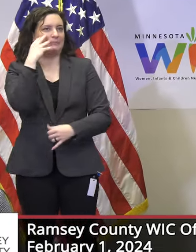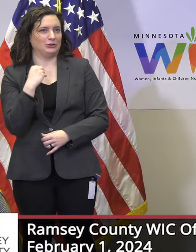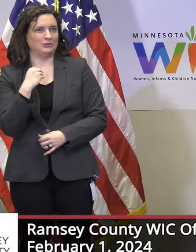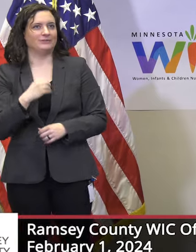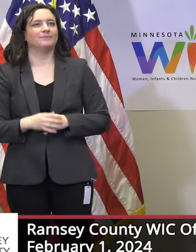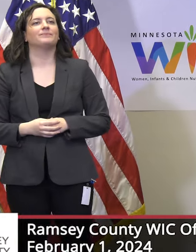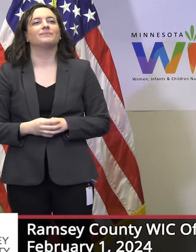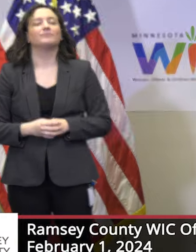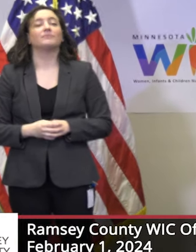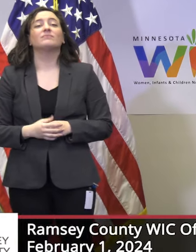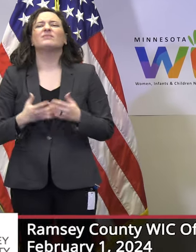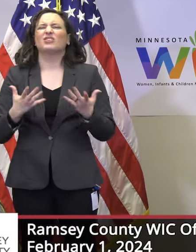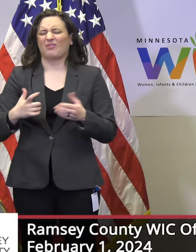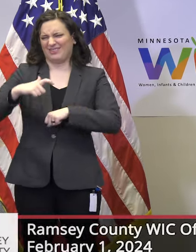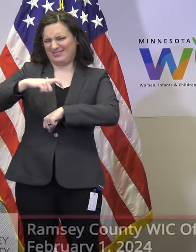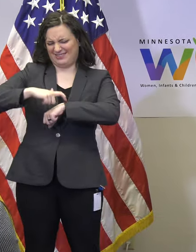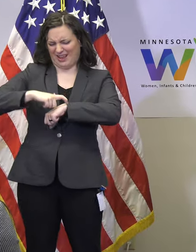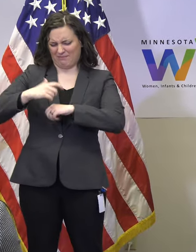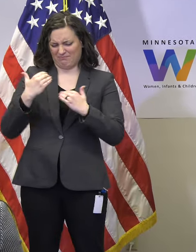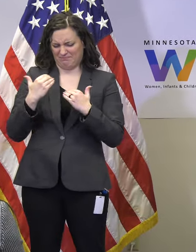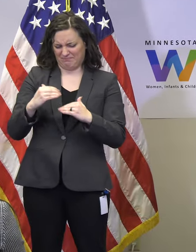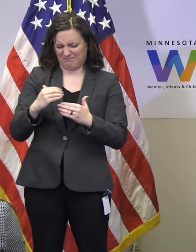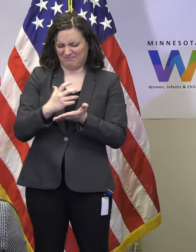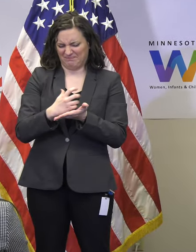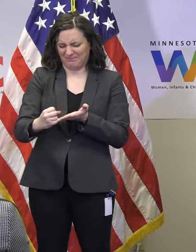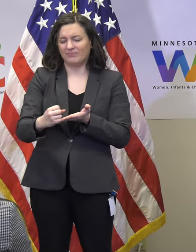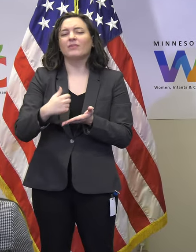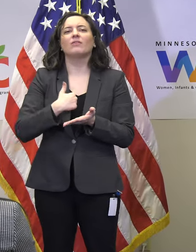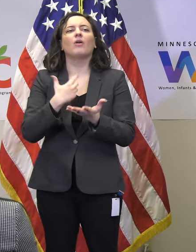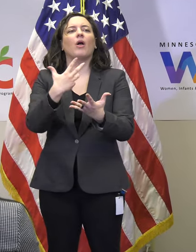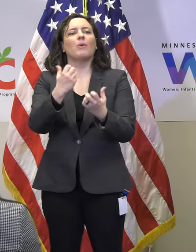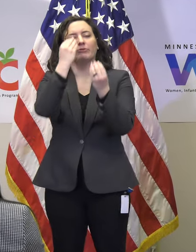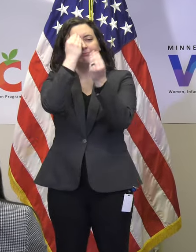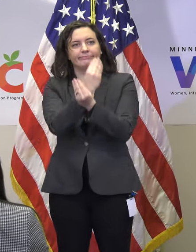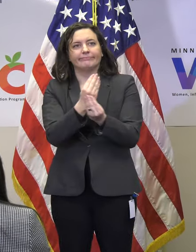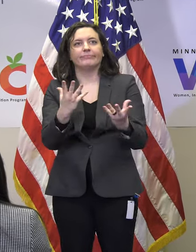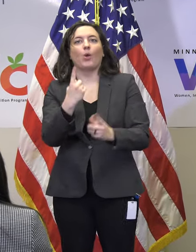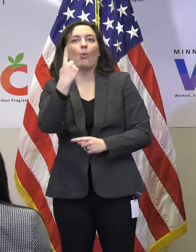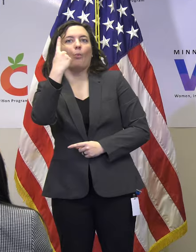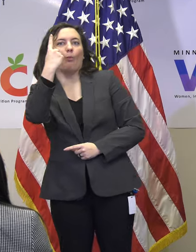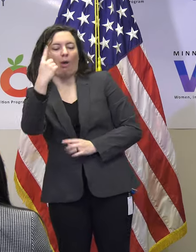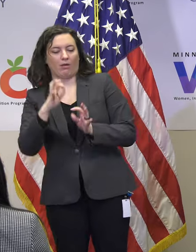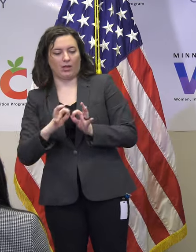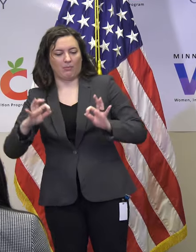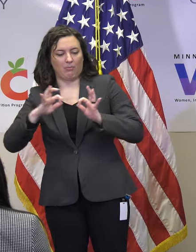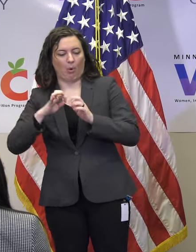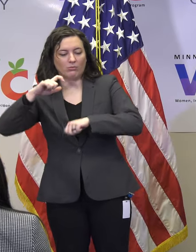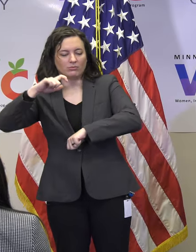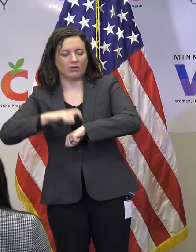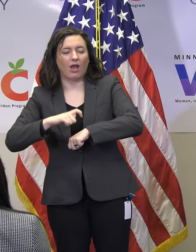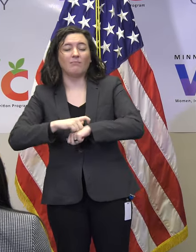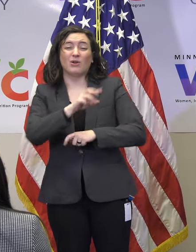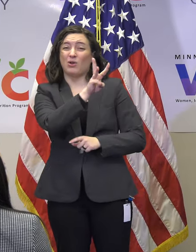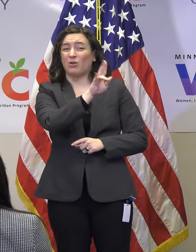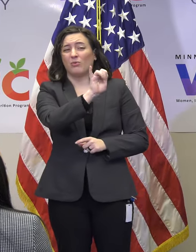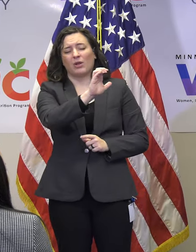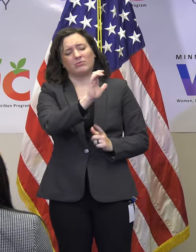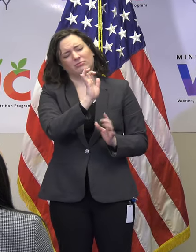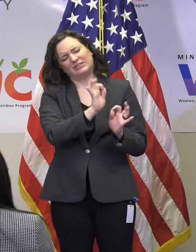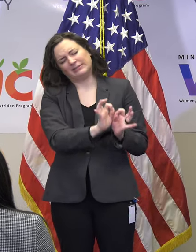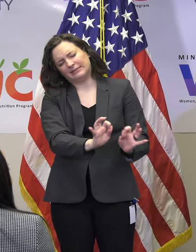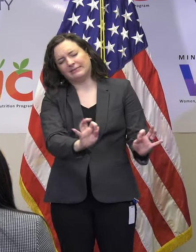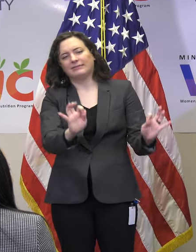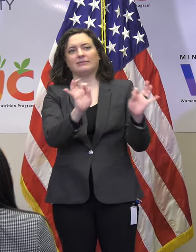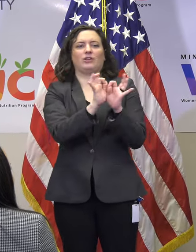Because of time, I'm going to share one story of an important time in my life where WIC was essential to the health and well-being of my